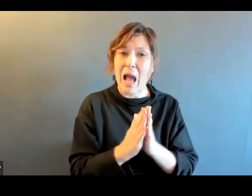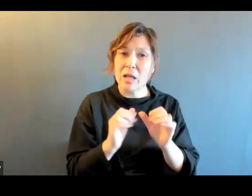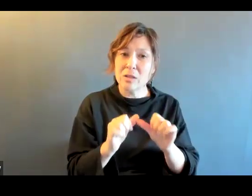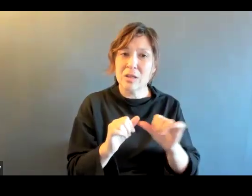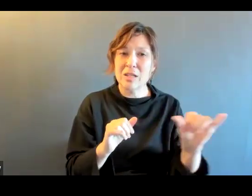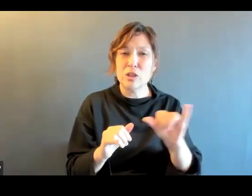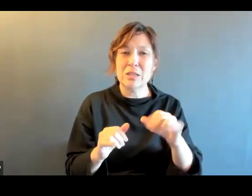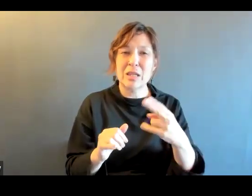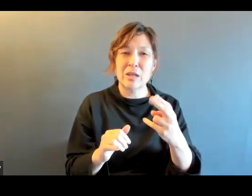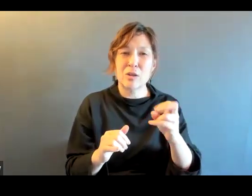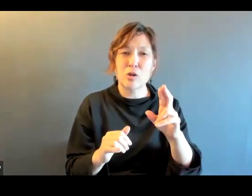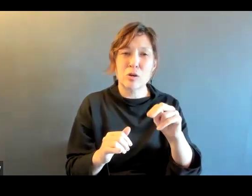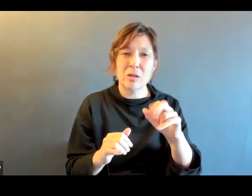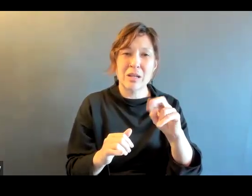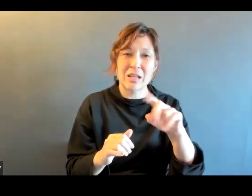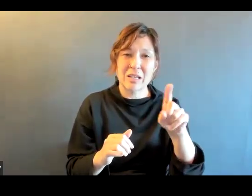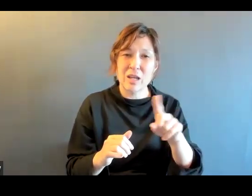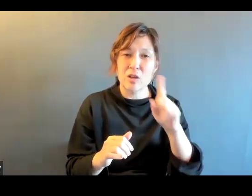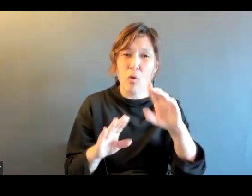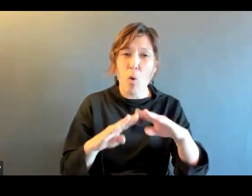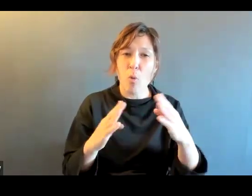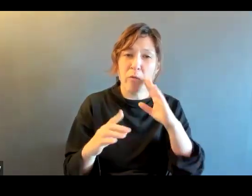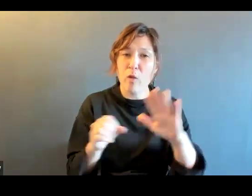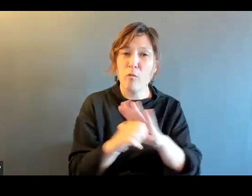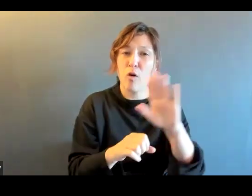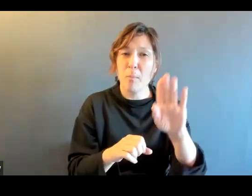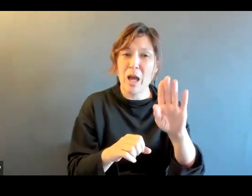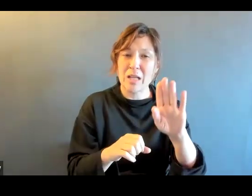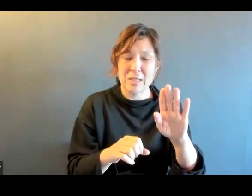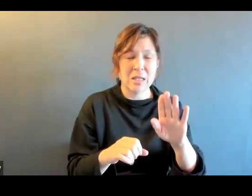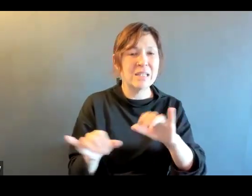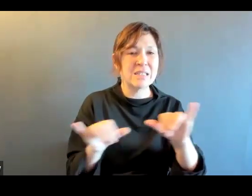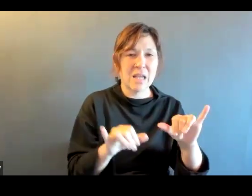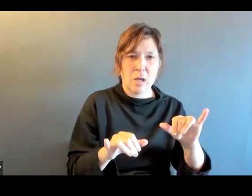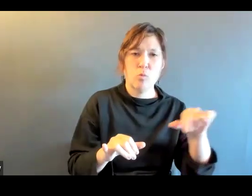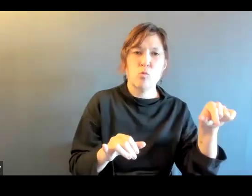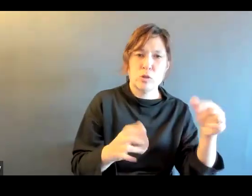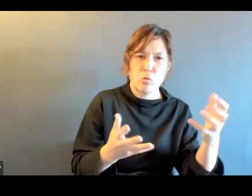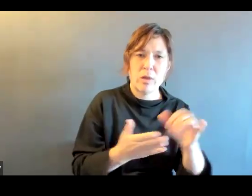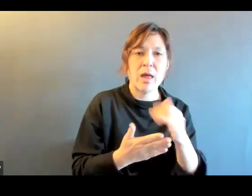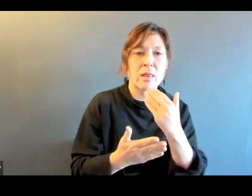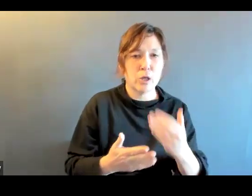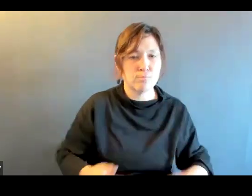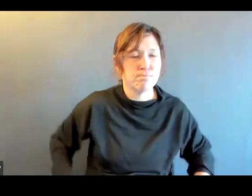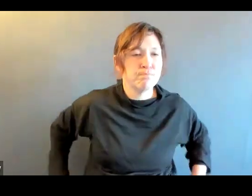citywide access. We are asking for the same right. Thank you. Thank you very much.